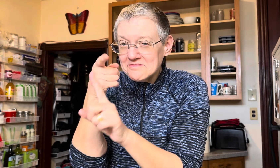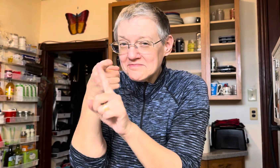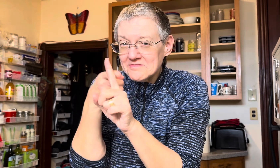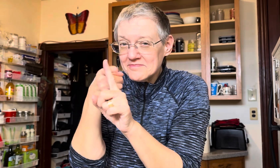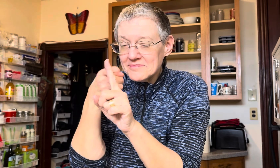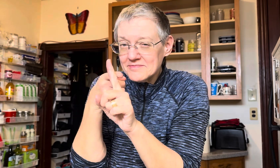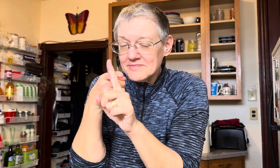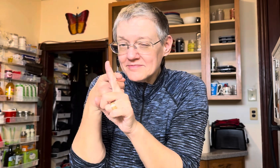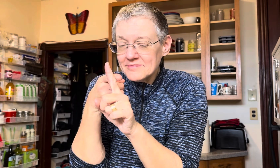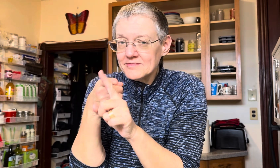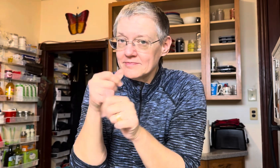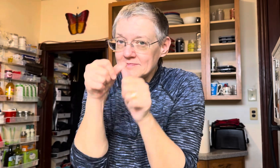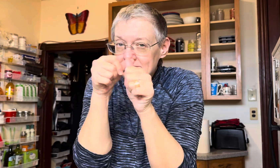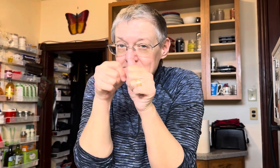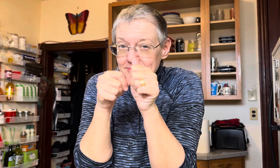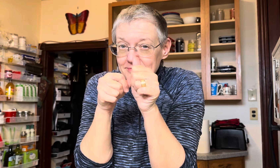it to 350 degrees.